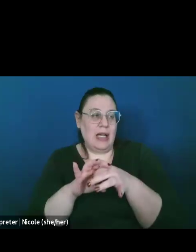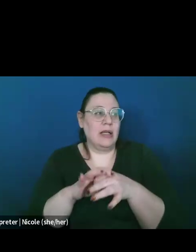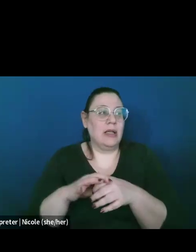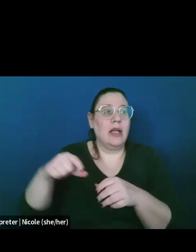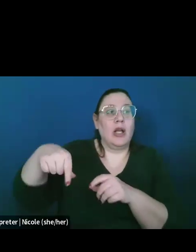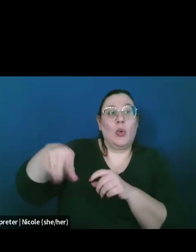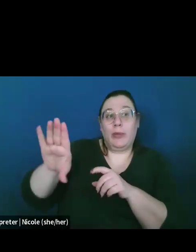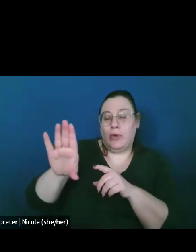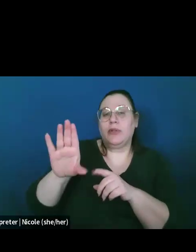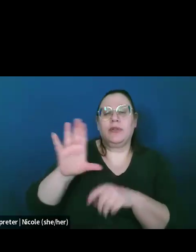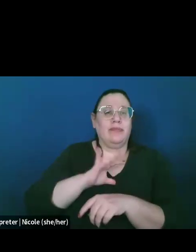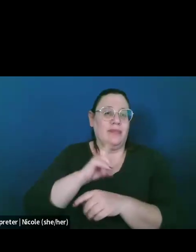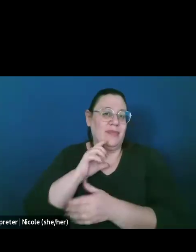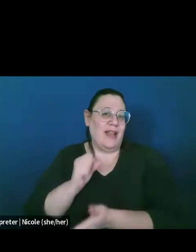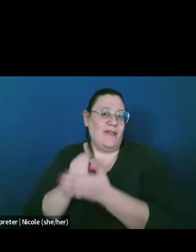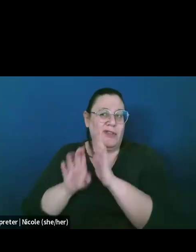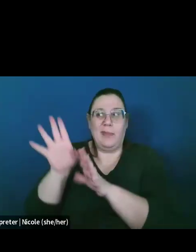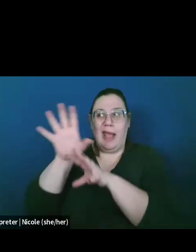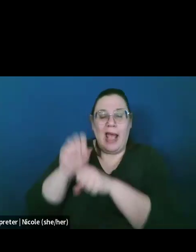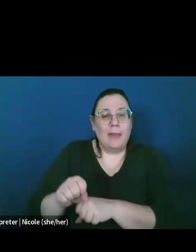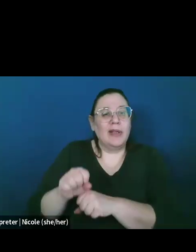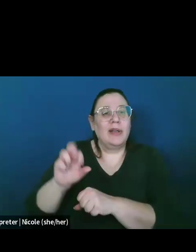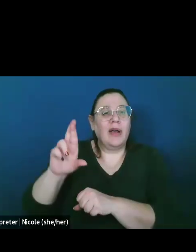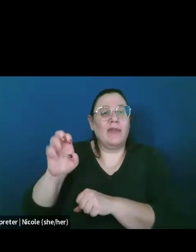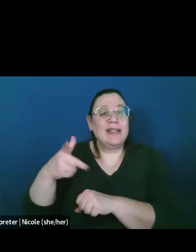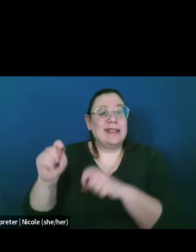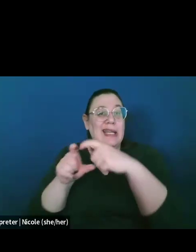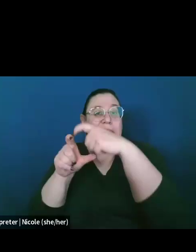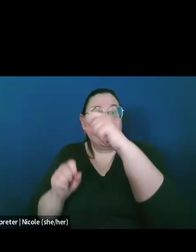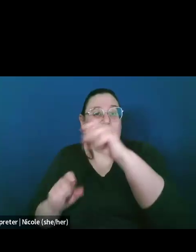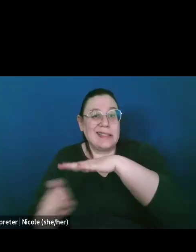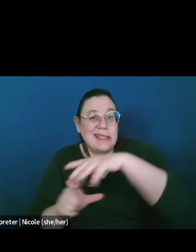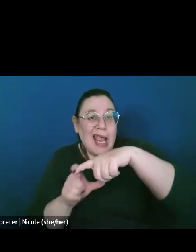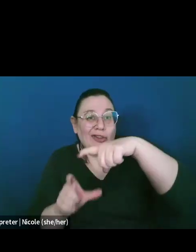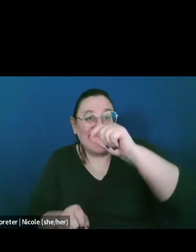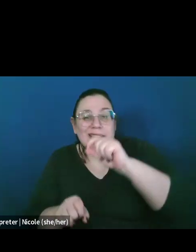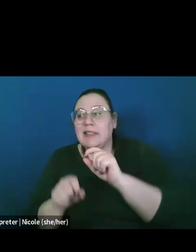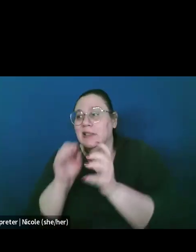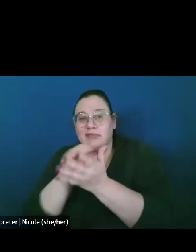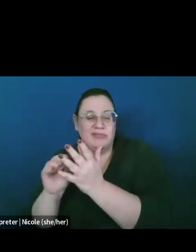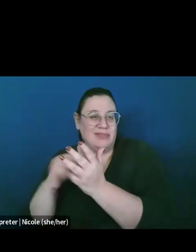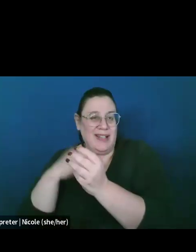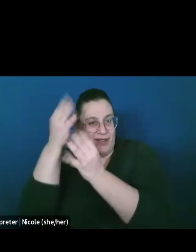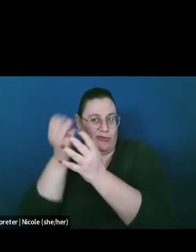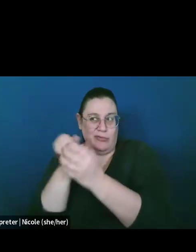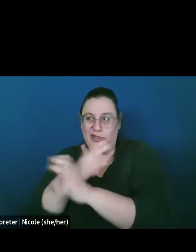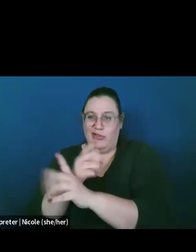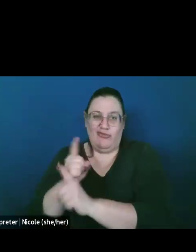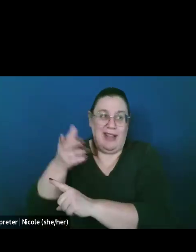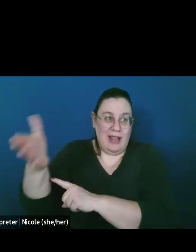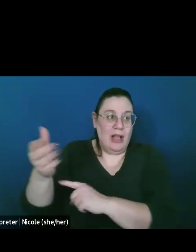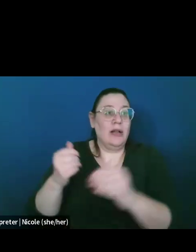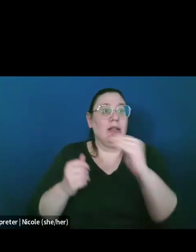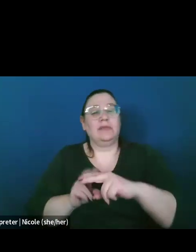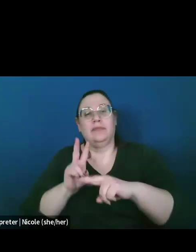is really helpful to get in the habit of receipts and scanning receipts in, and eventually, having all of that information there. And then